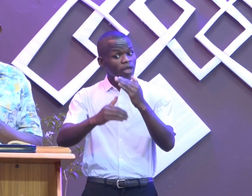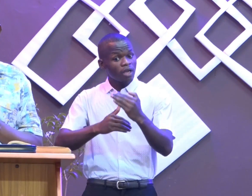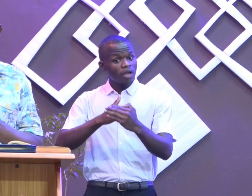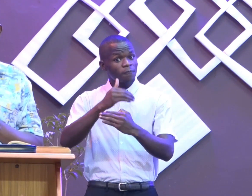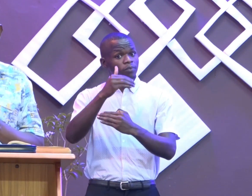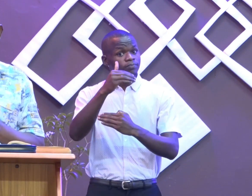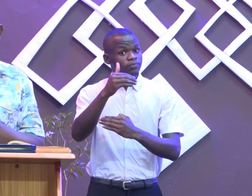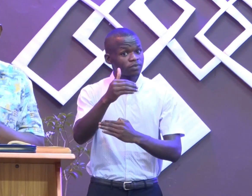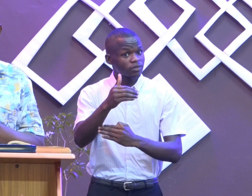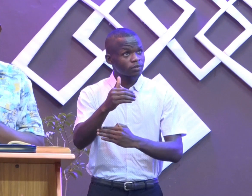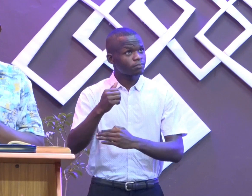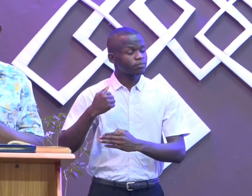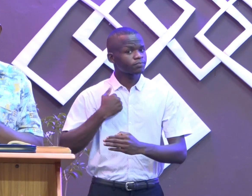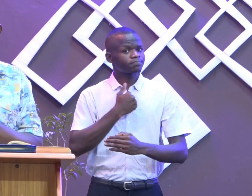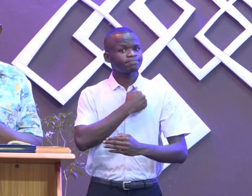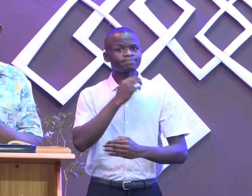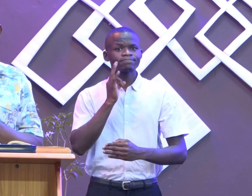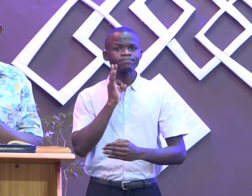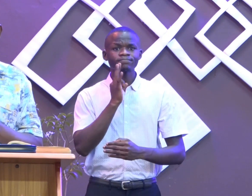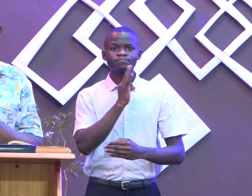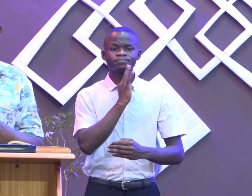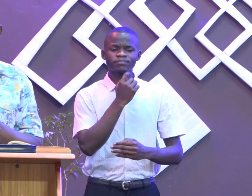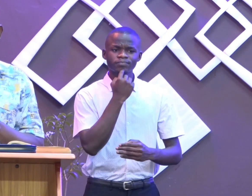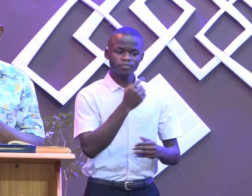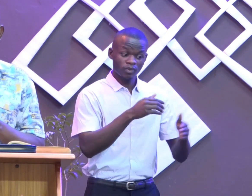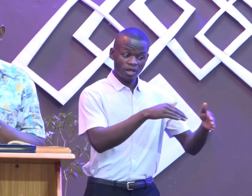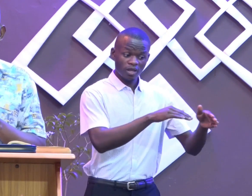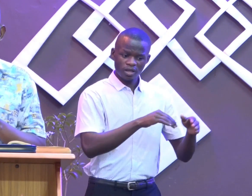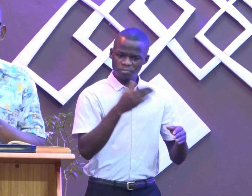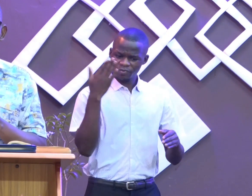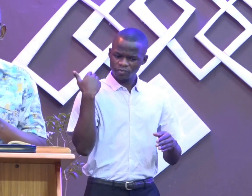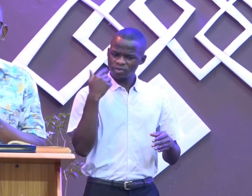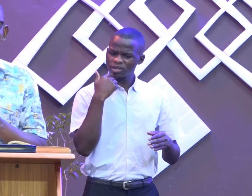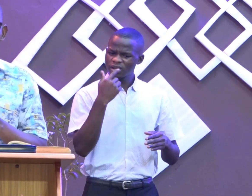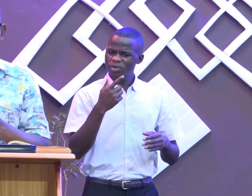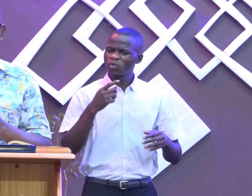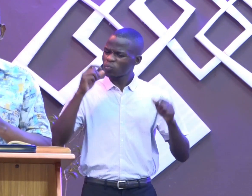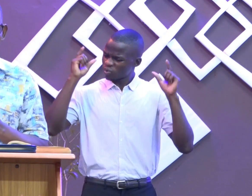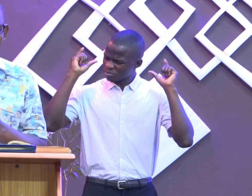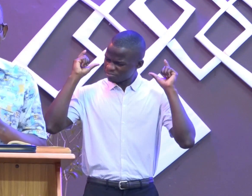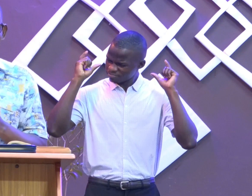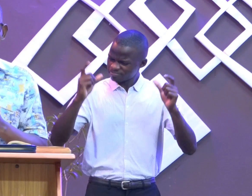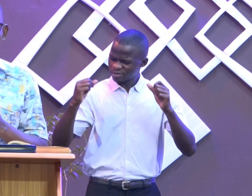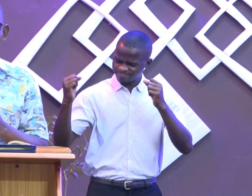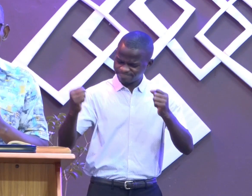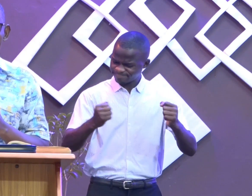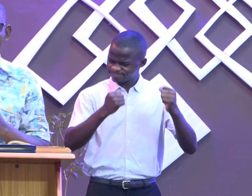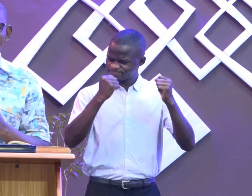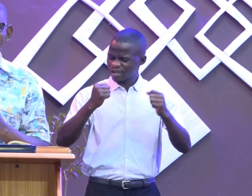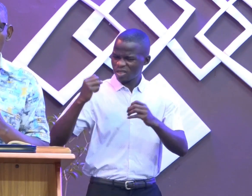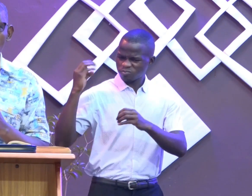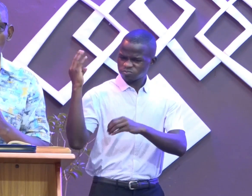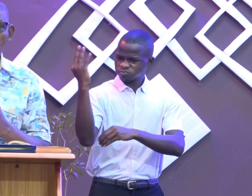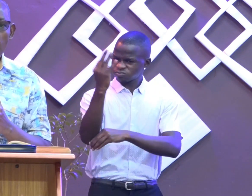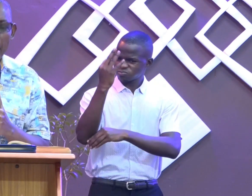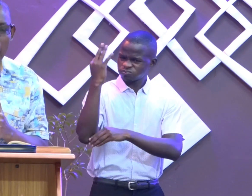Mama wa fefeva bwe ya yogera mazika na gambo luganda tuteko kunyweze njiri ya yomu nfo womu nda nempulira mulia